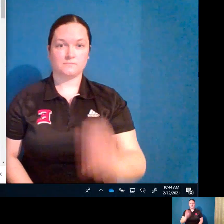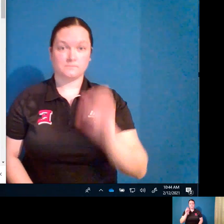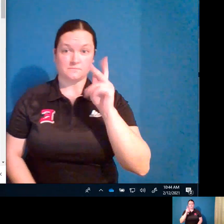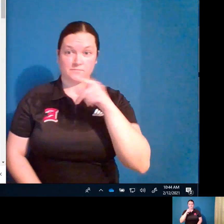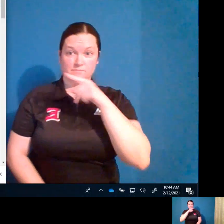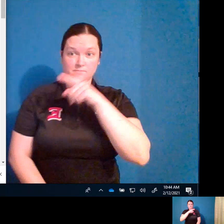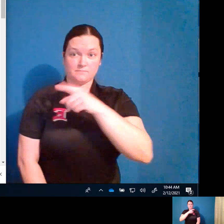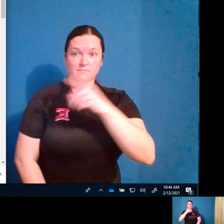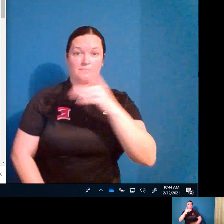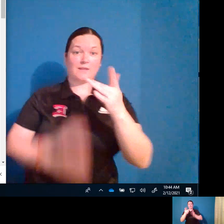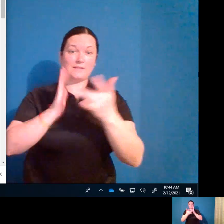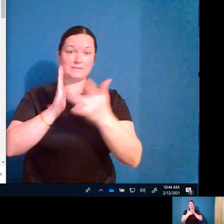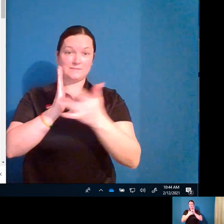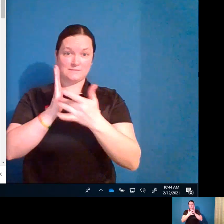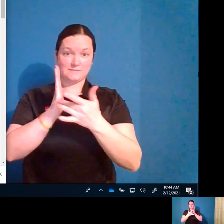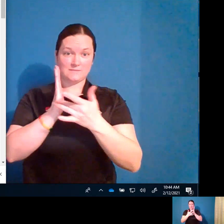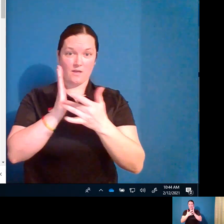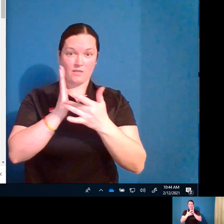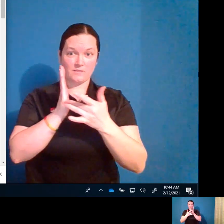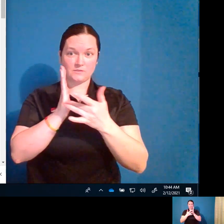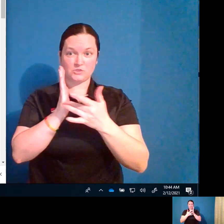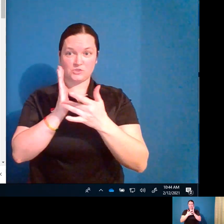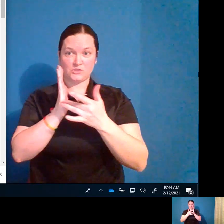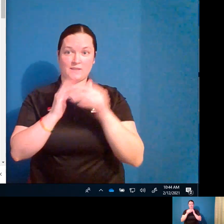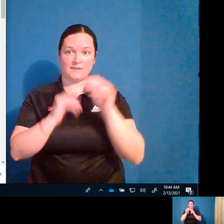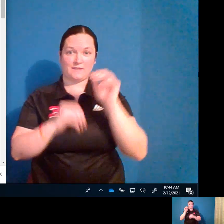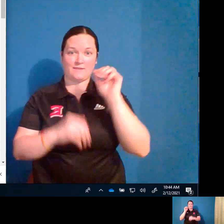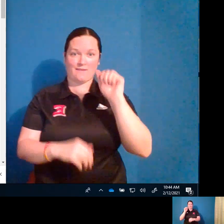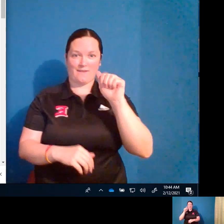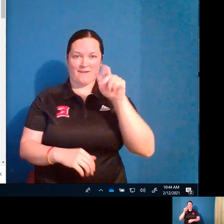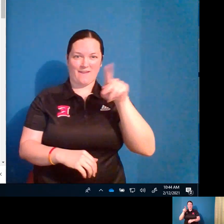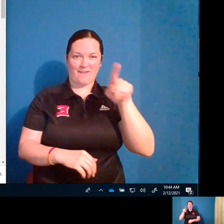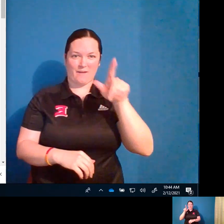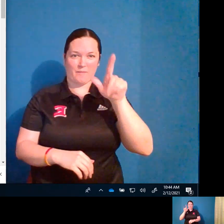All right, technology application.